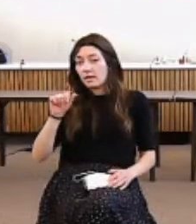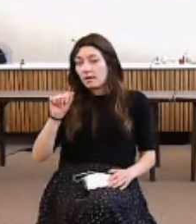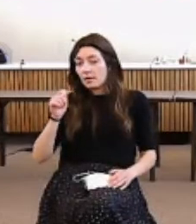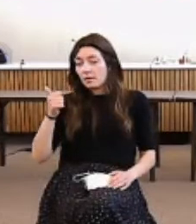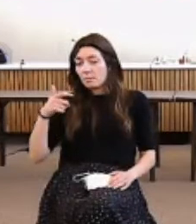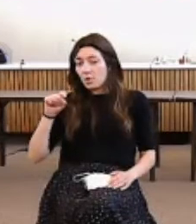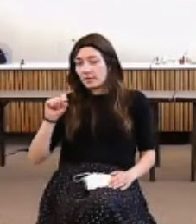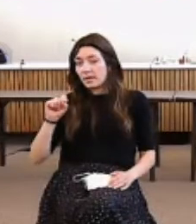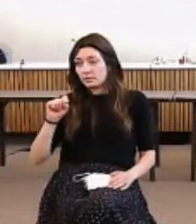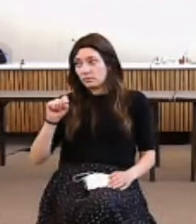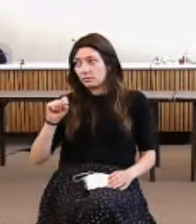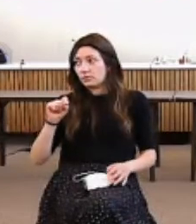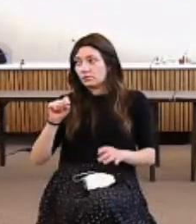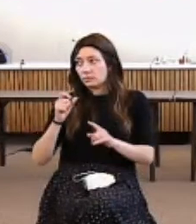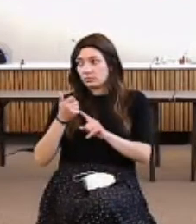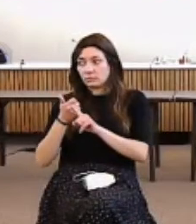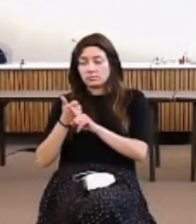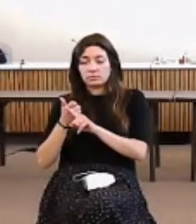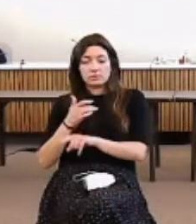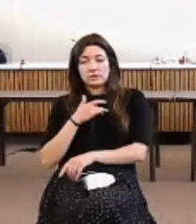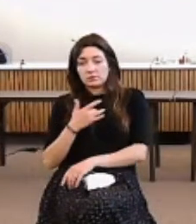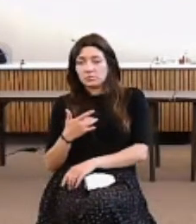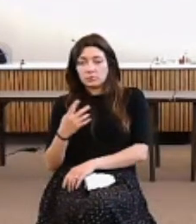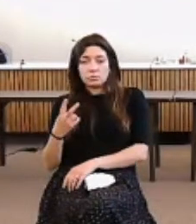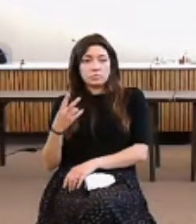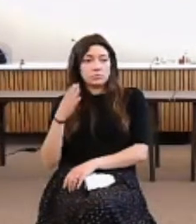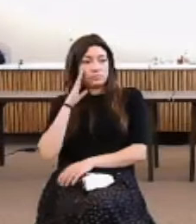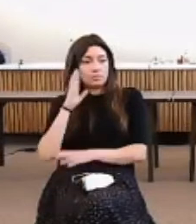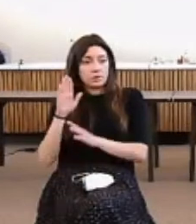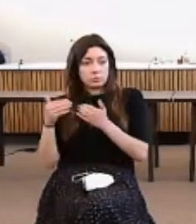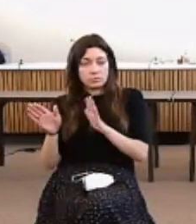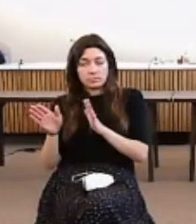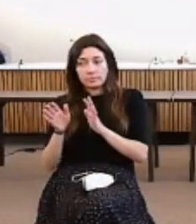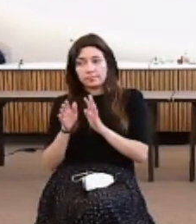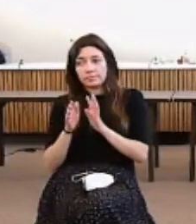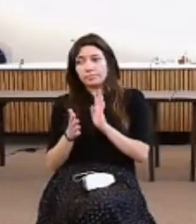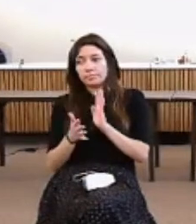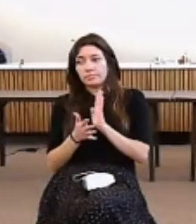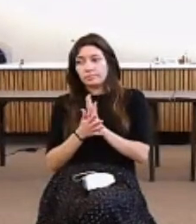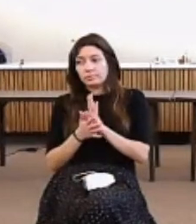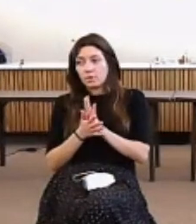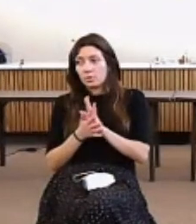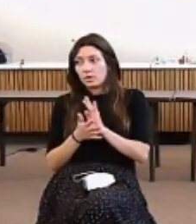are typically 2-bedroom. So